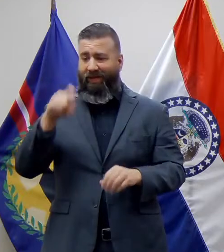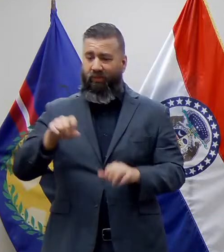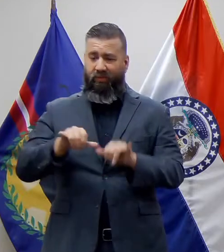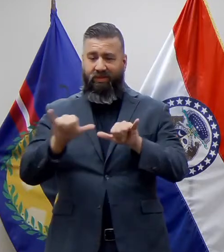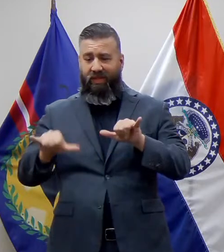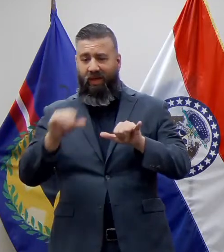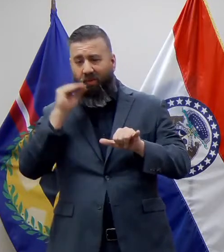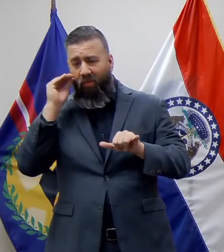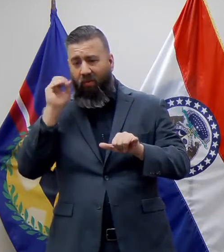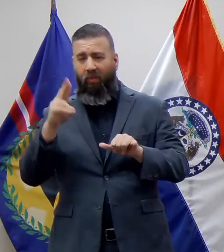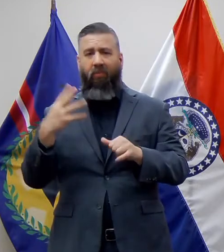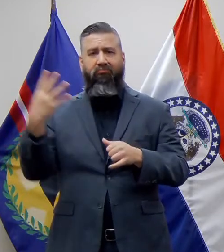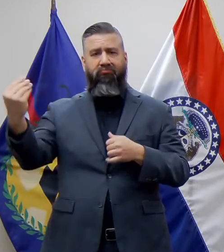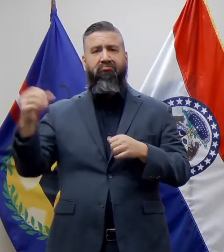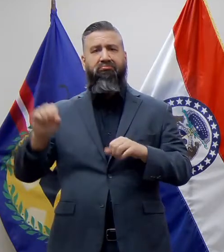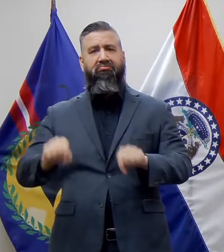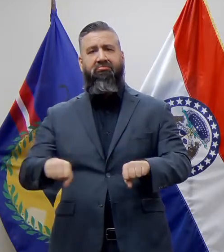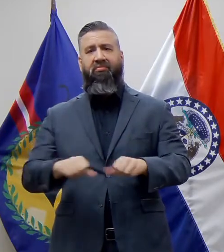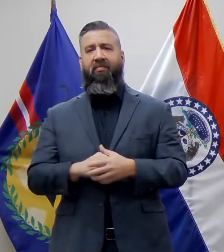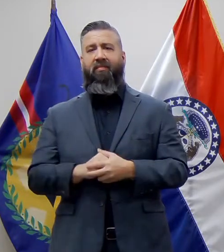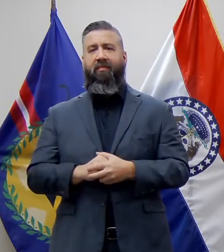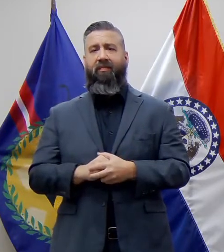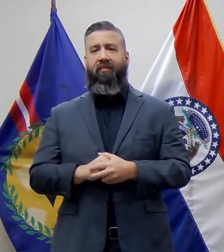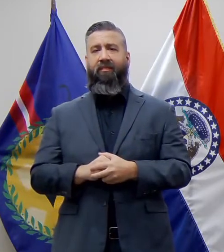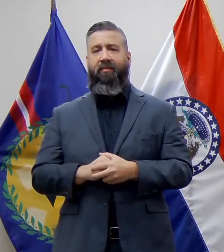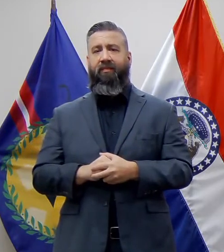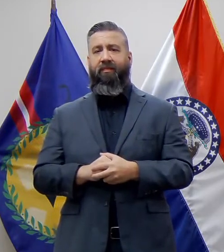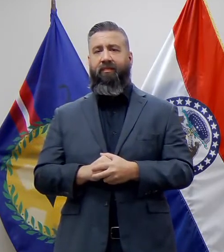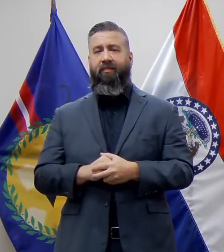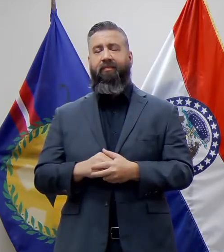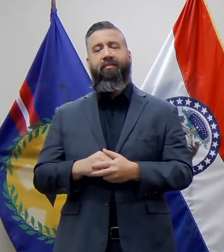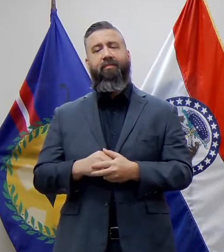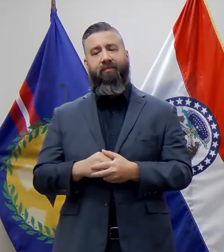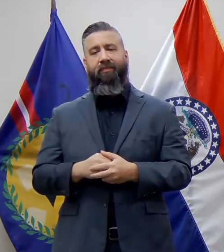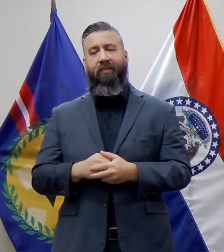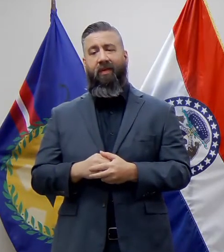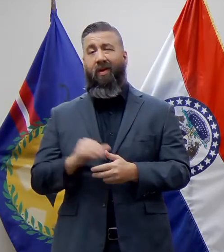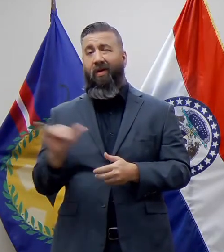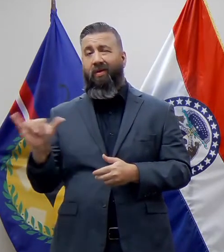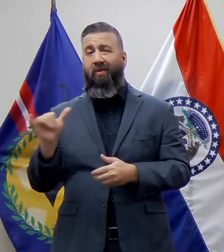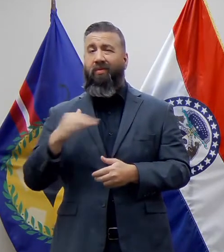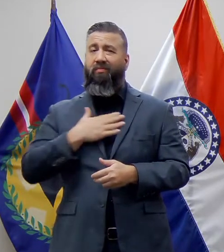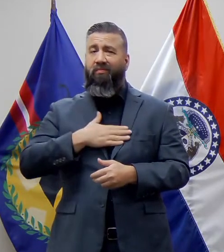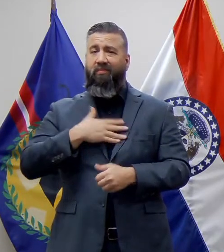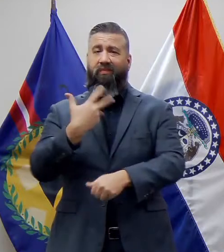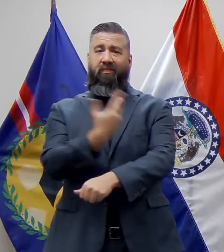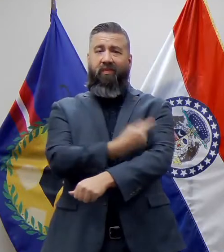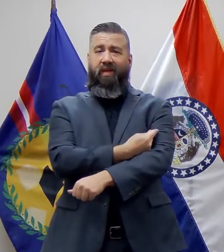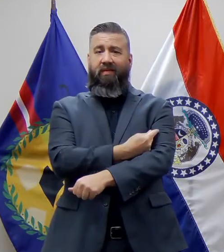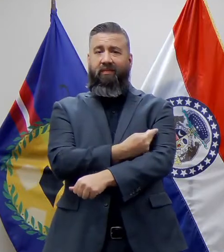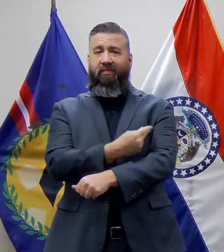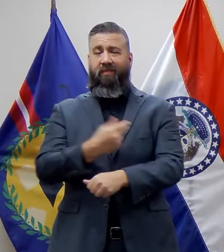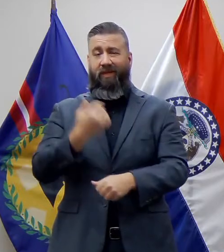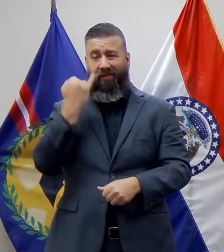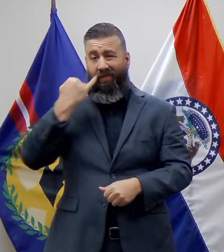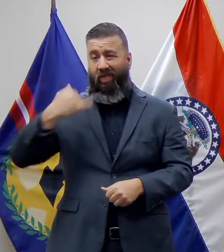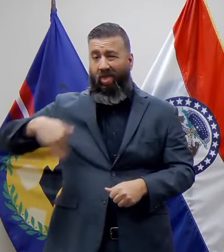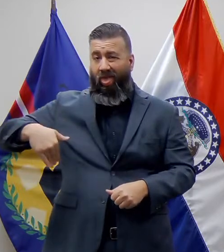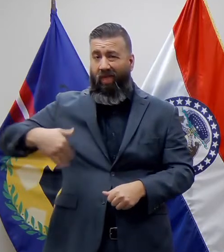to avoid spreading the virus. Meanwhile, please get vaccinated if you're not and get boosted if you're eligible.